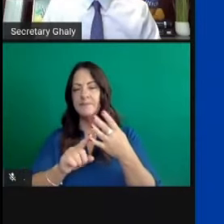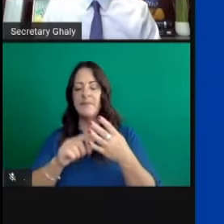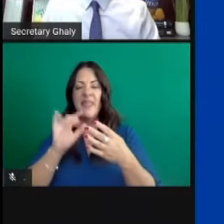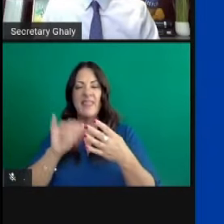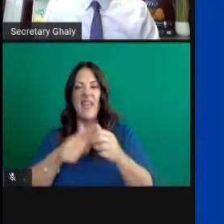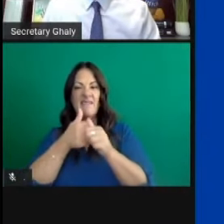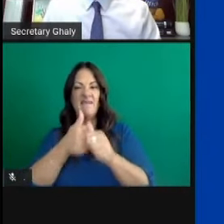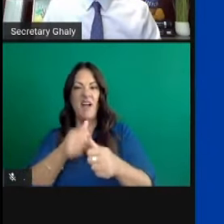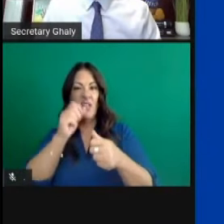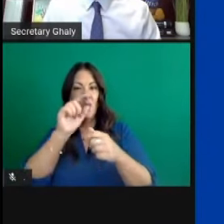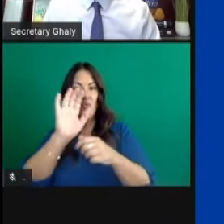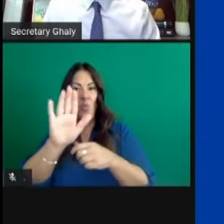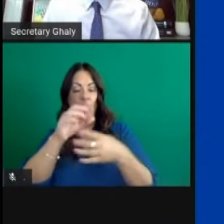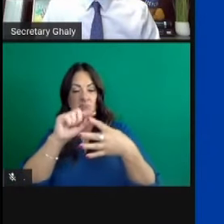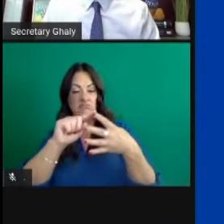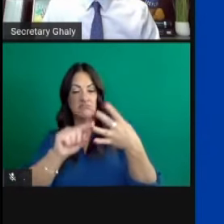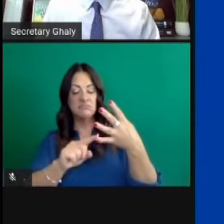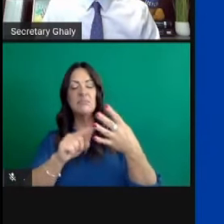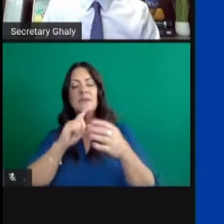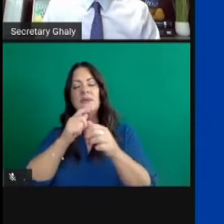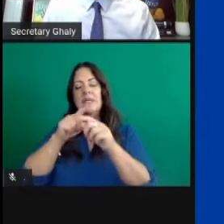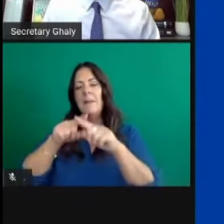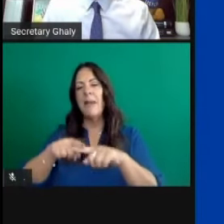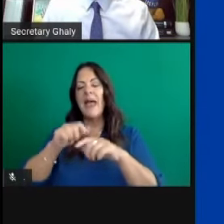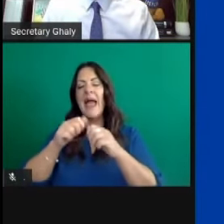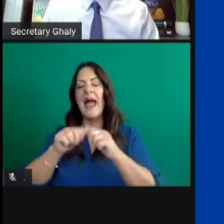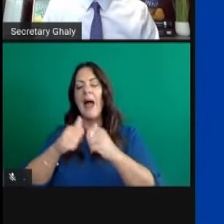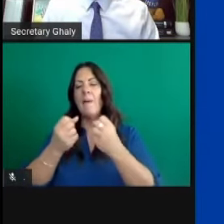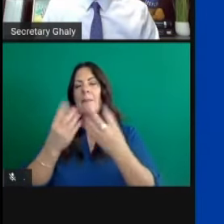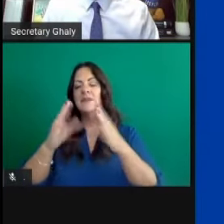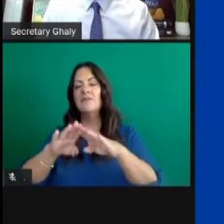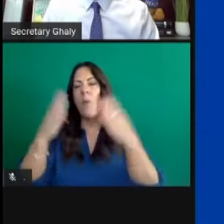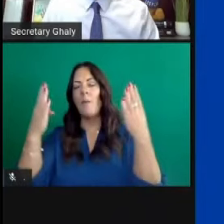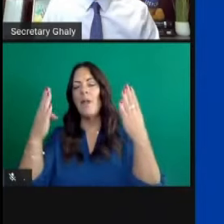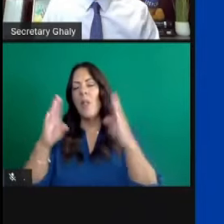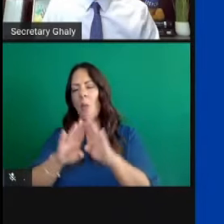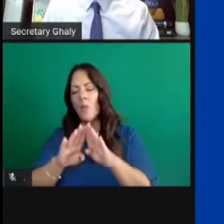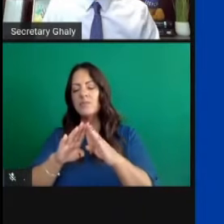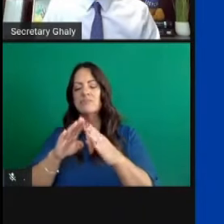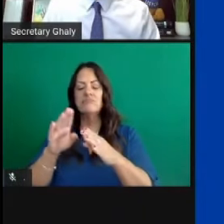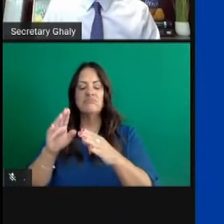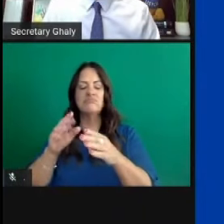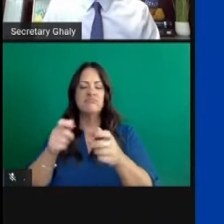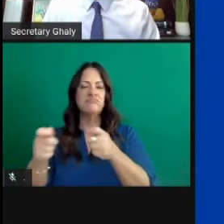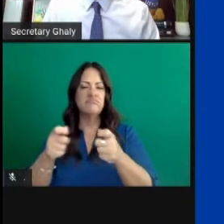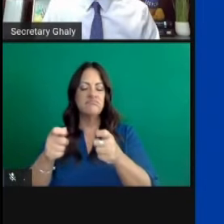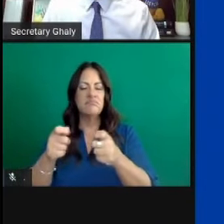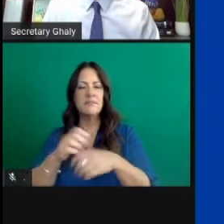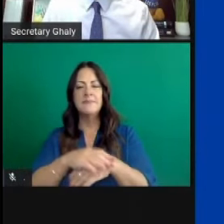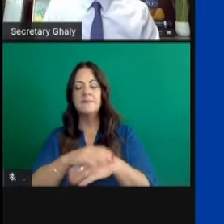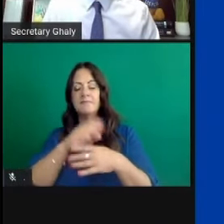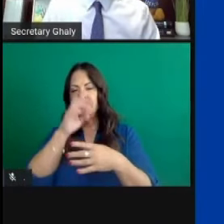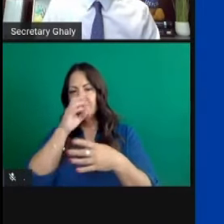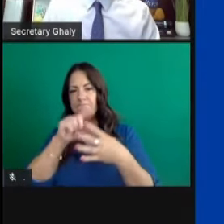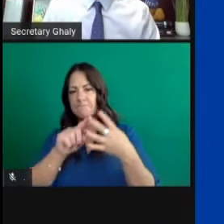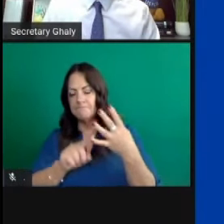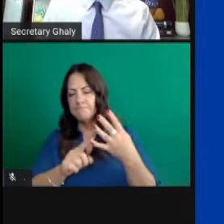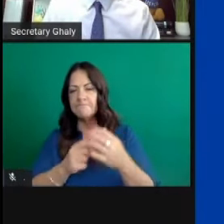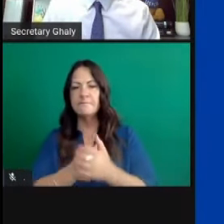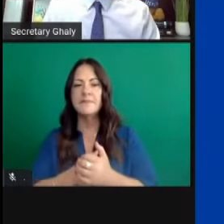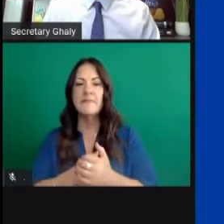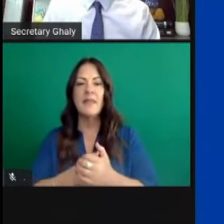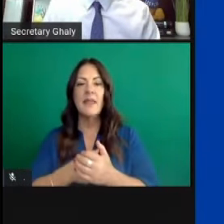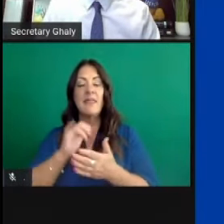I wanted to put this slide in today's presentation just to show how far we have come. When we first announced our